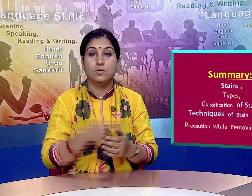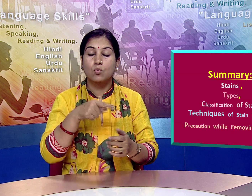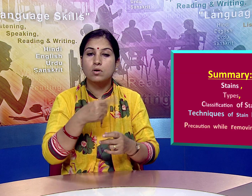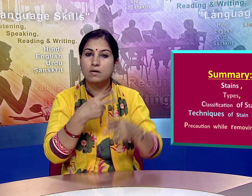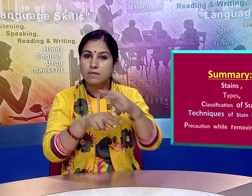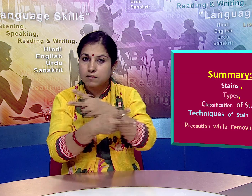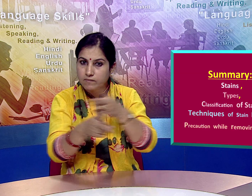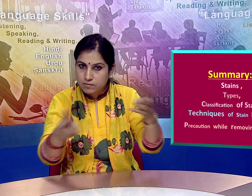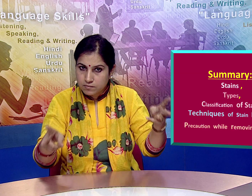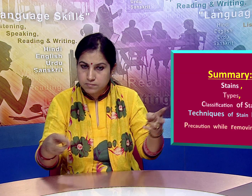its types,